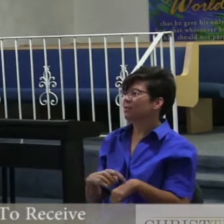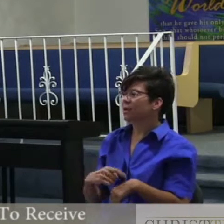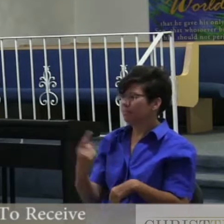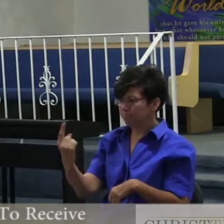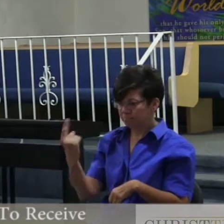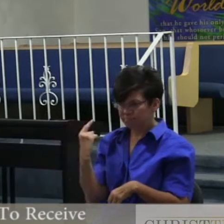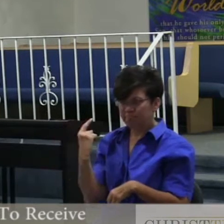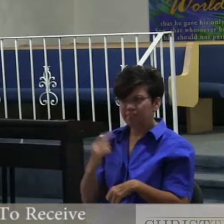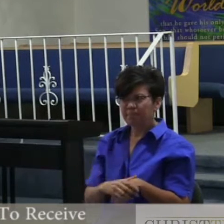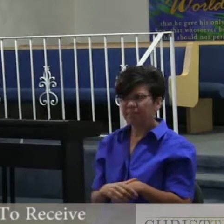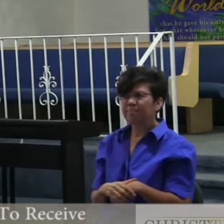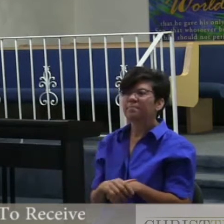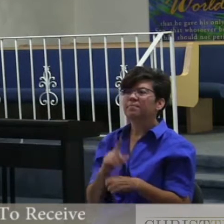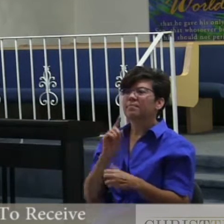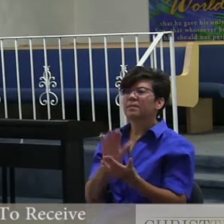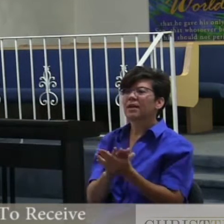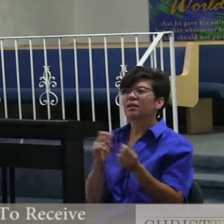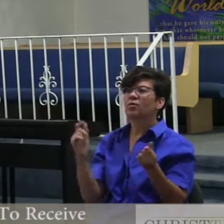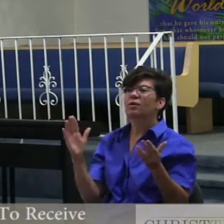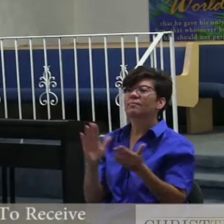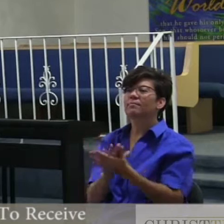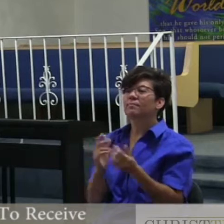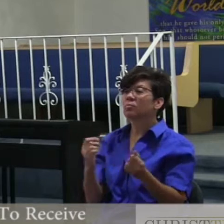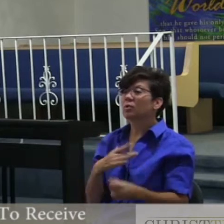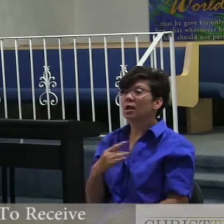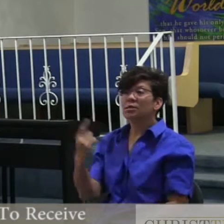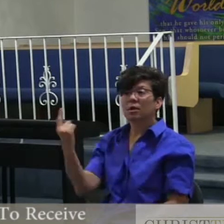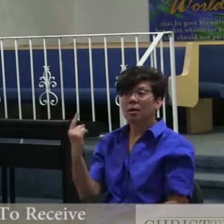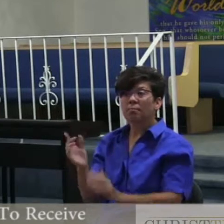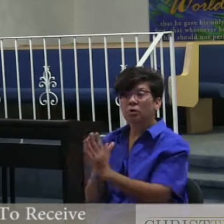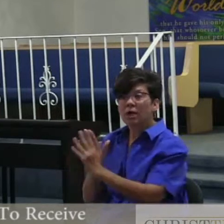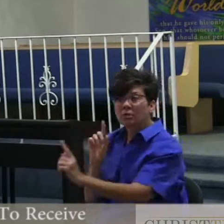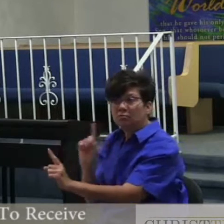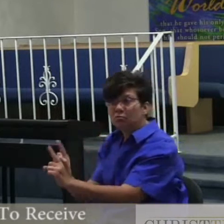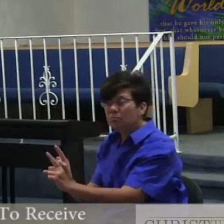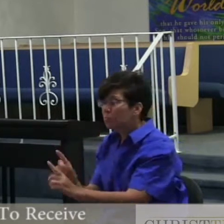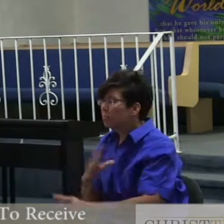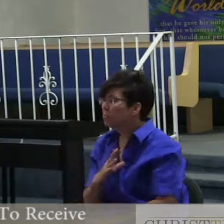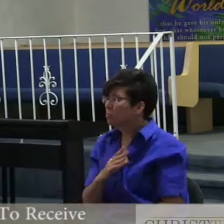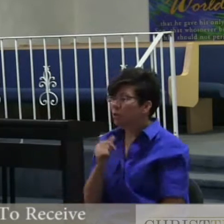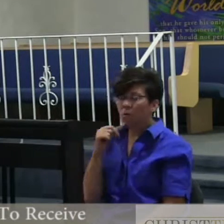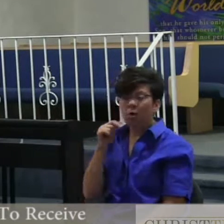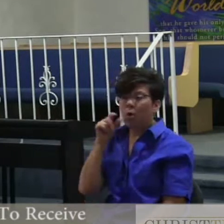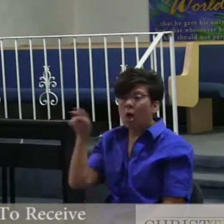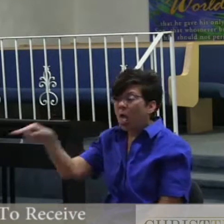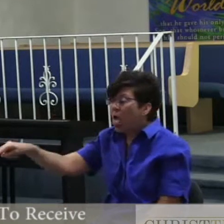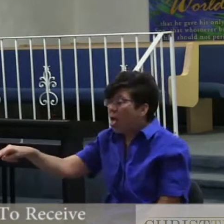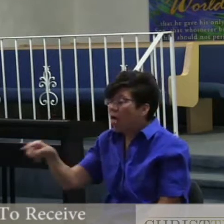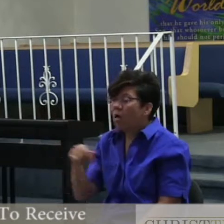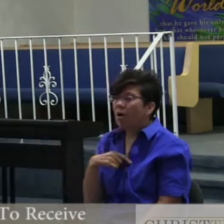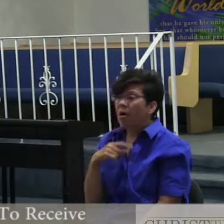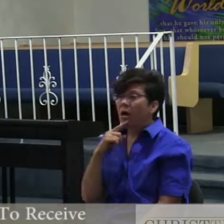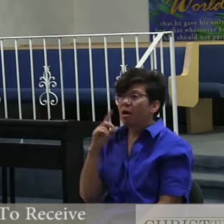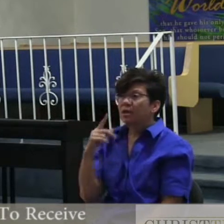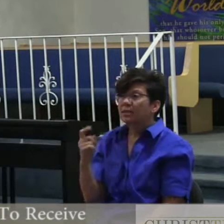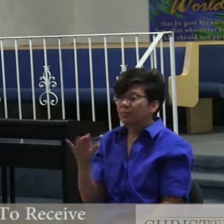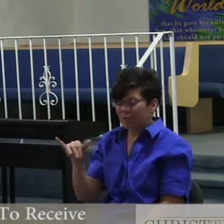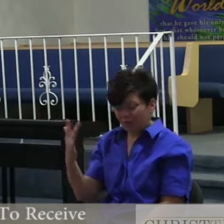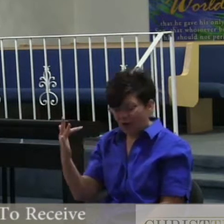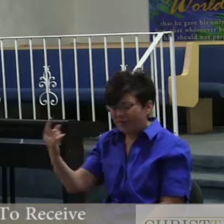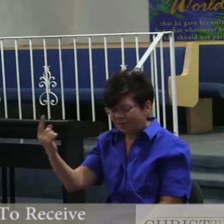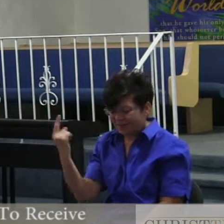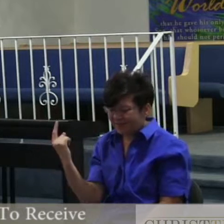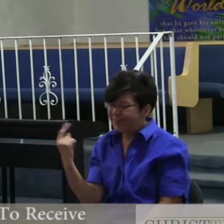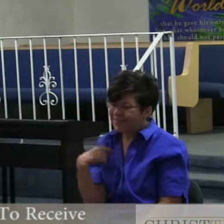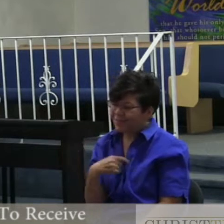come. Hallelujah. If you'd like to just come for prayer, we're not going to look at you as though you're in sin. That's why you're coming, but we